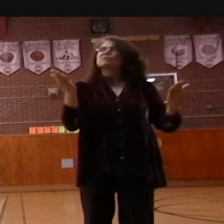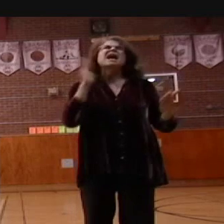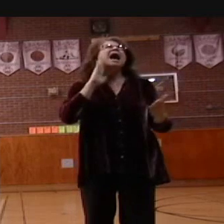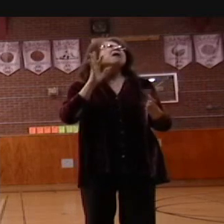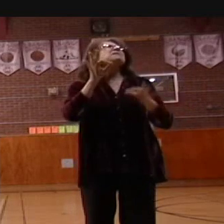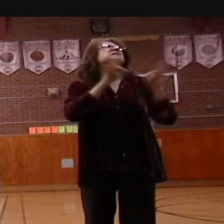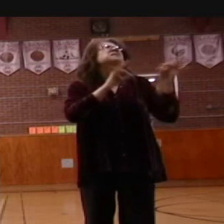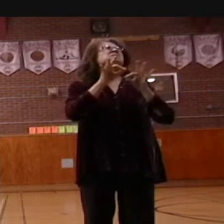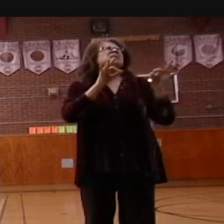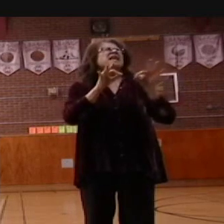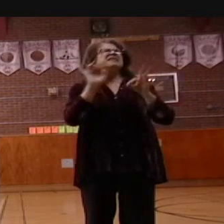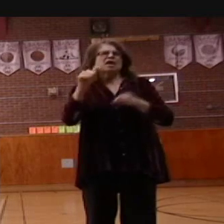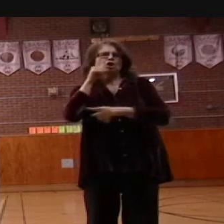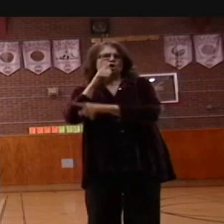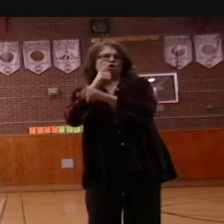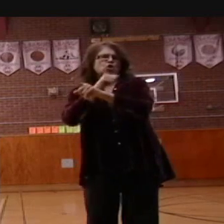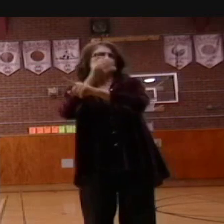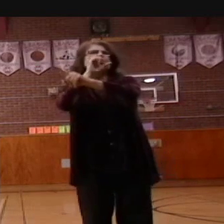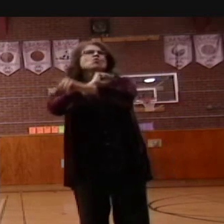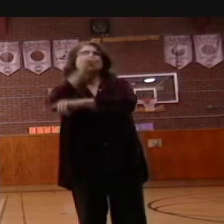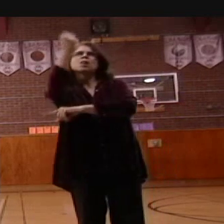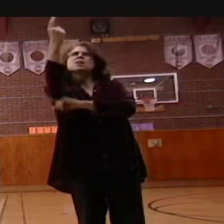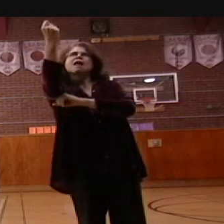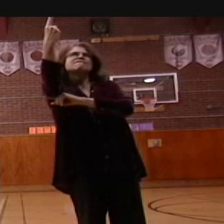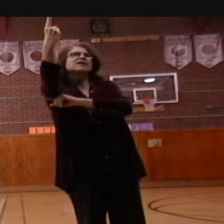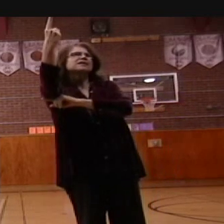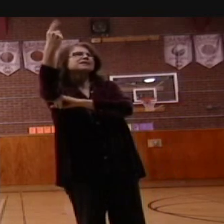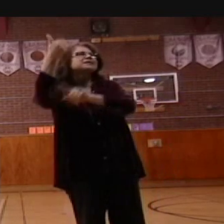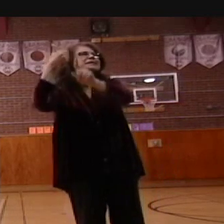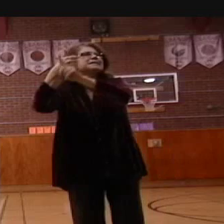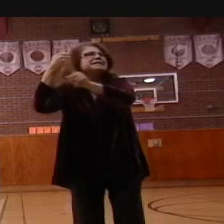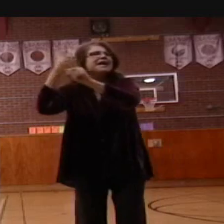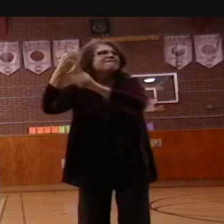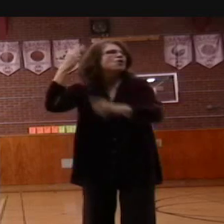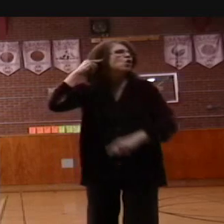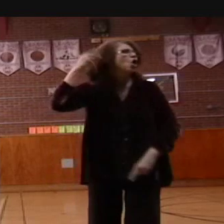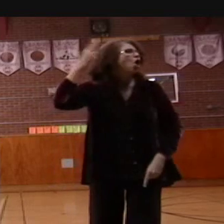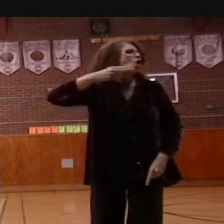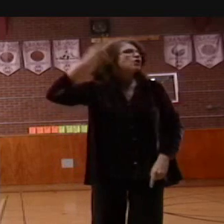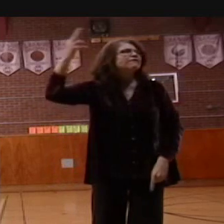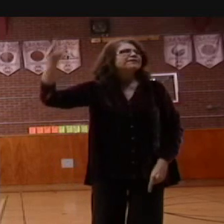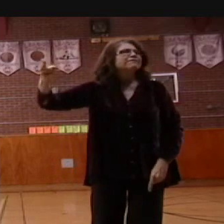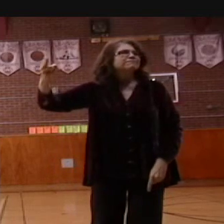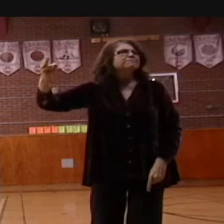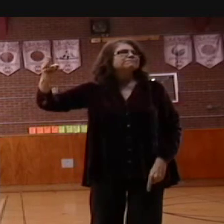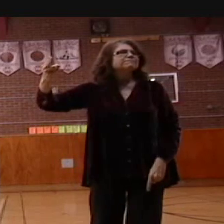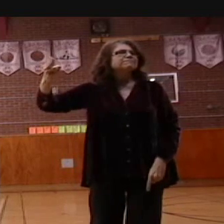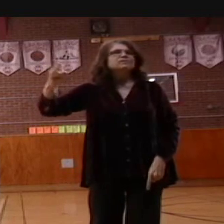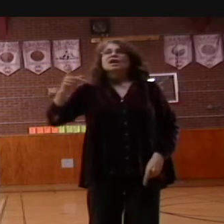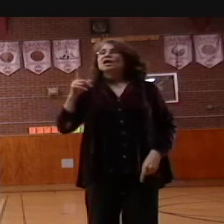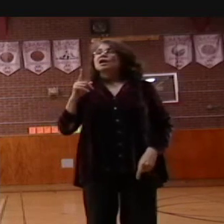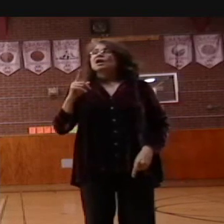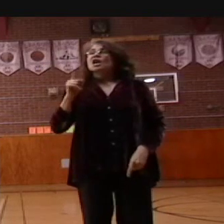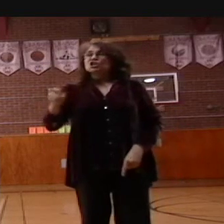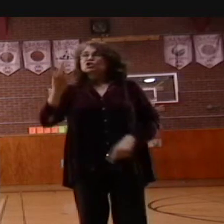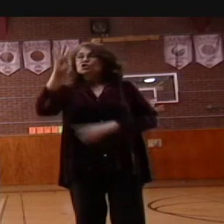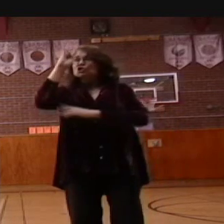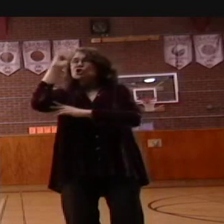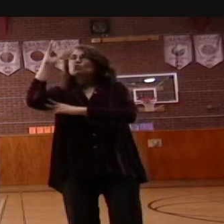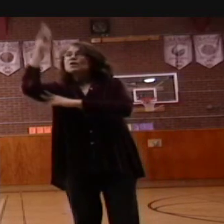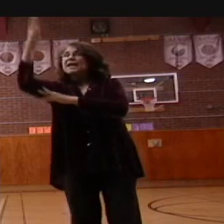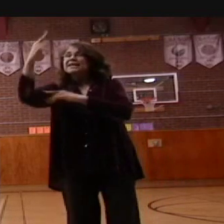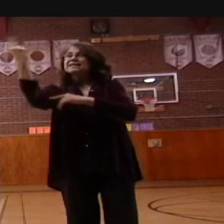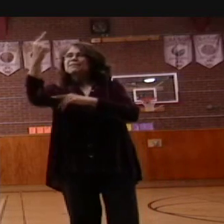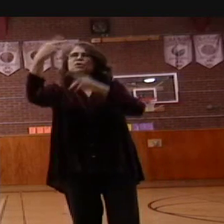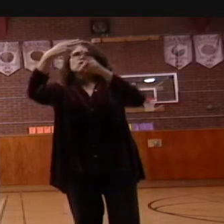Haley is 11 years old and is hearing impaired. She created a product called Haley's Cherished